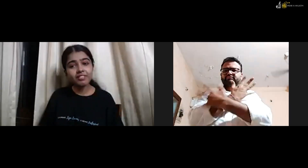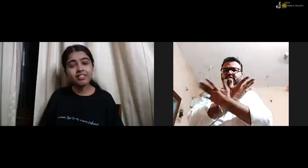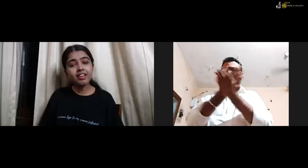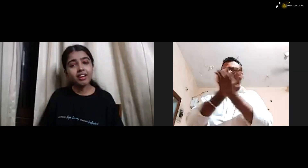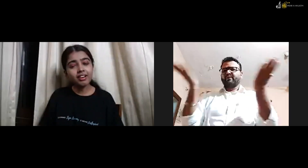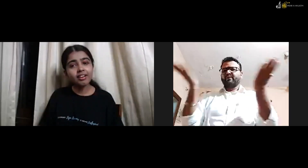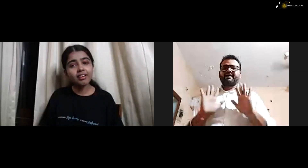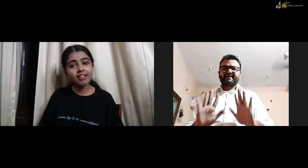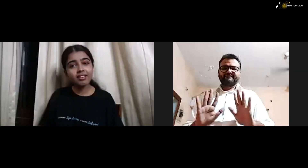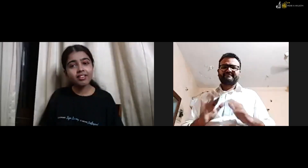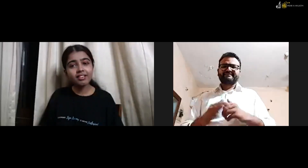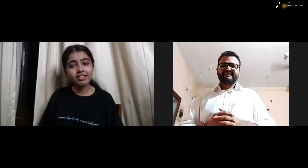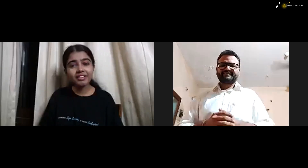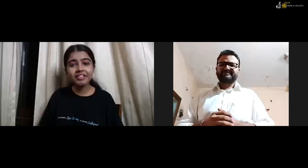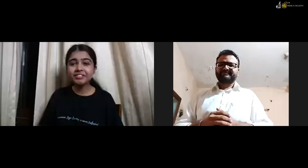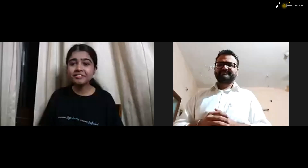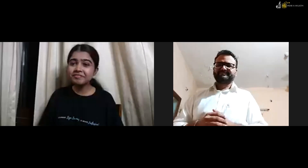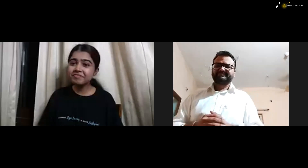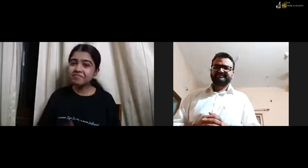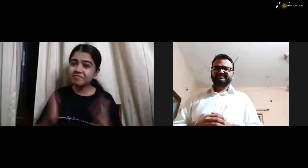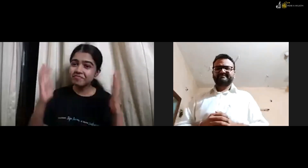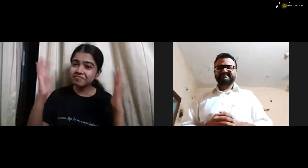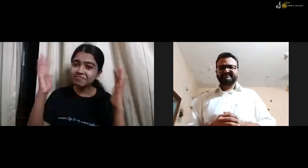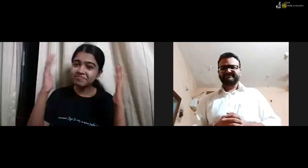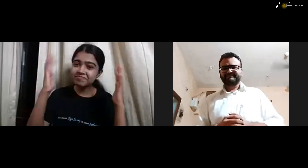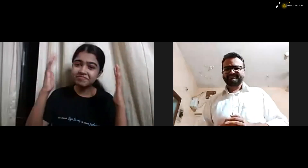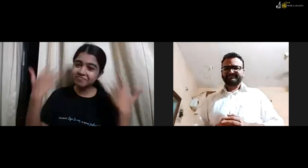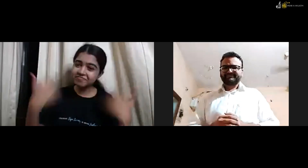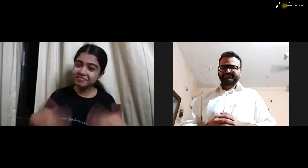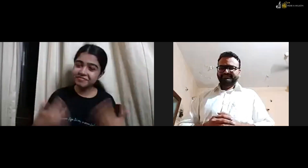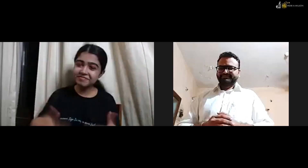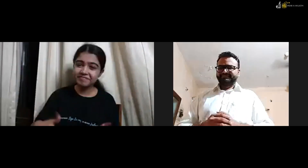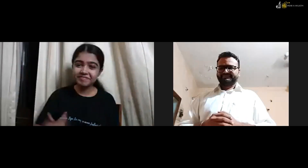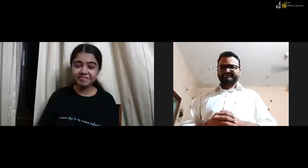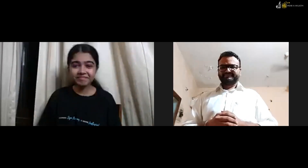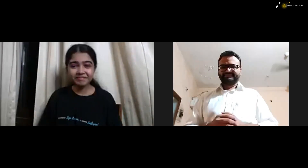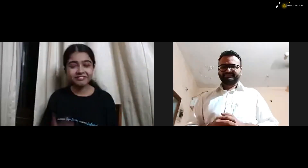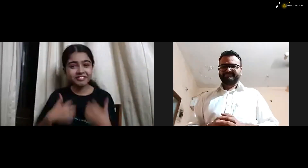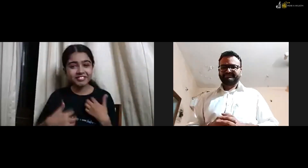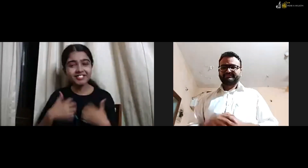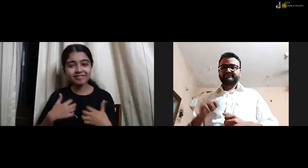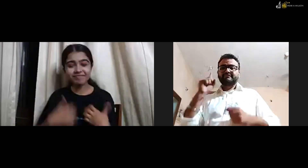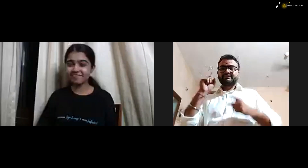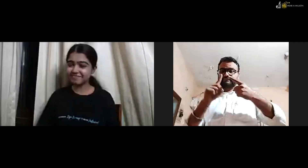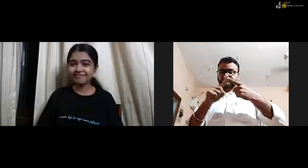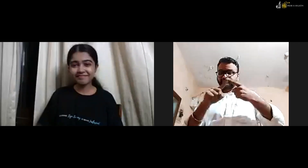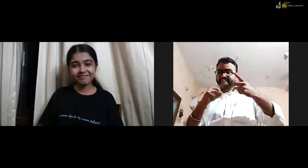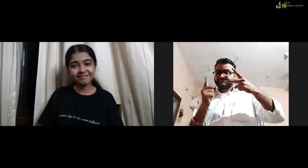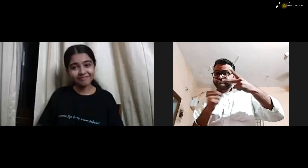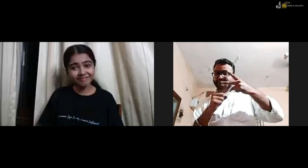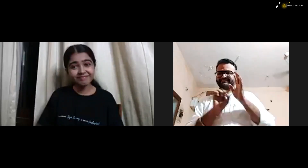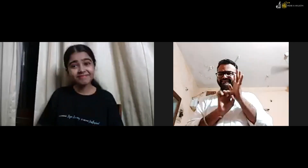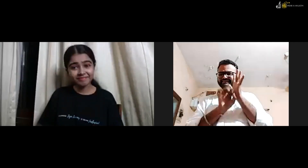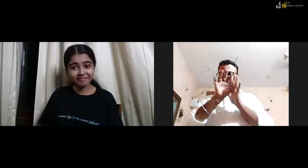actually had the deaf king who actually ruled. So that was a great thing